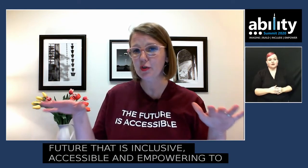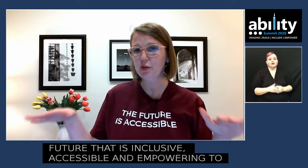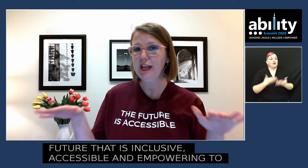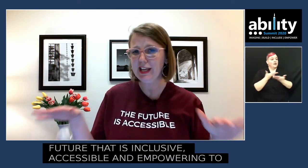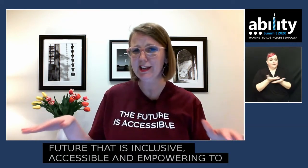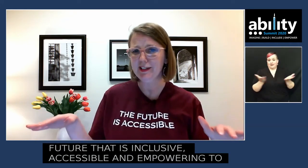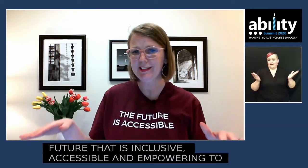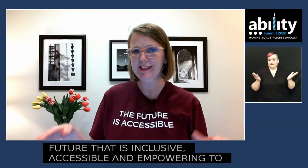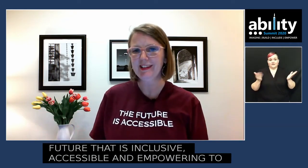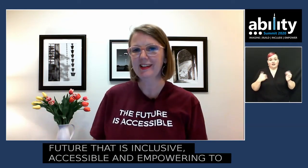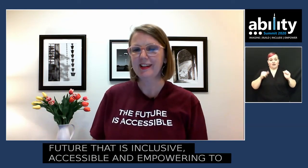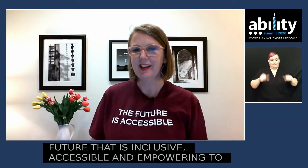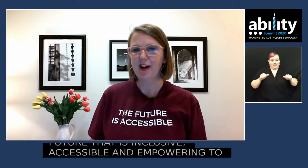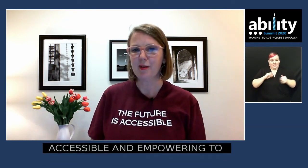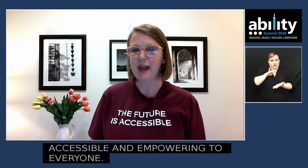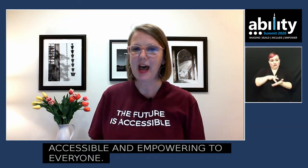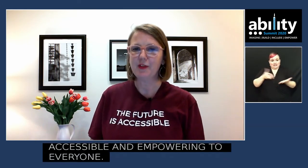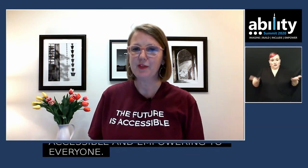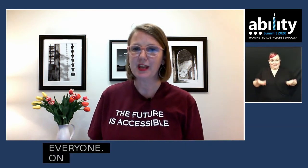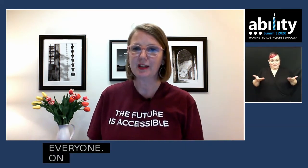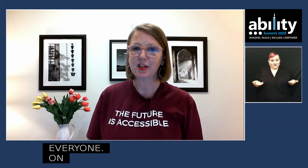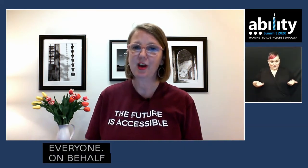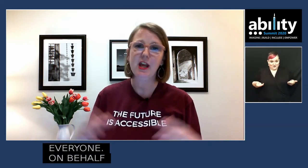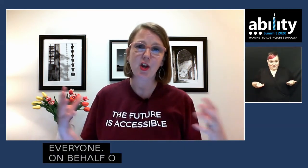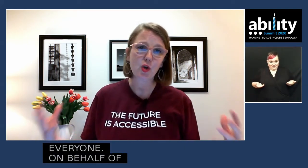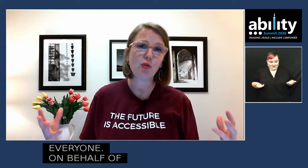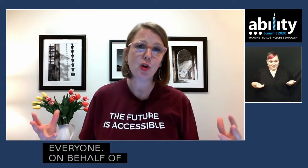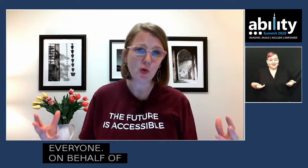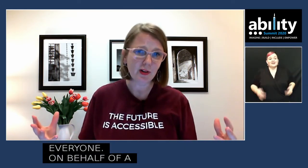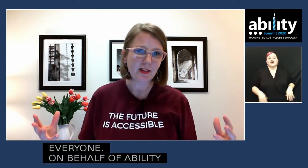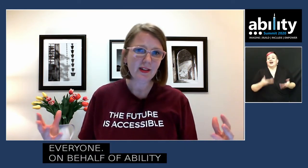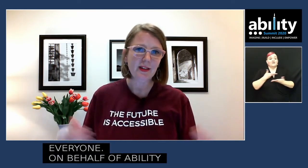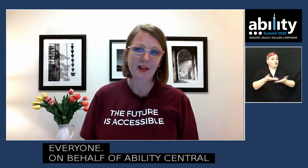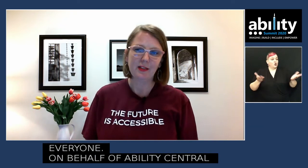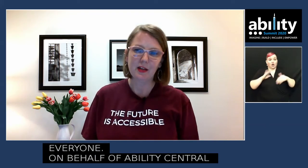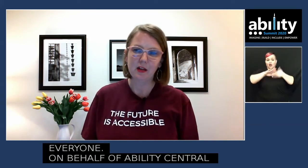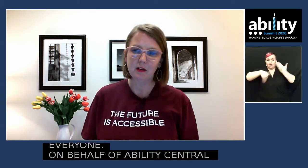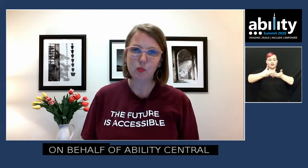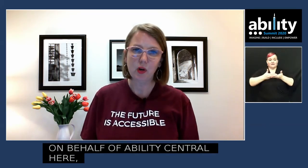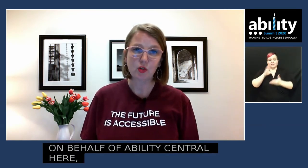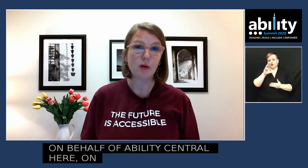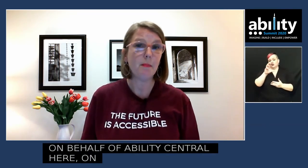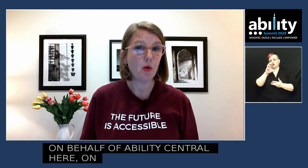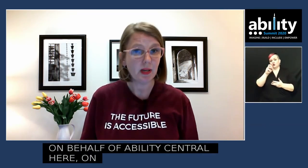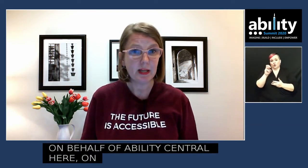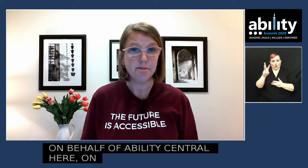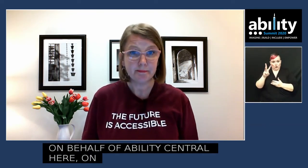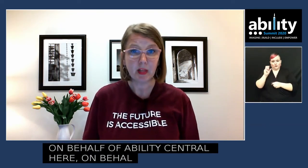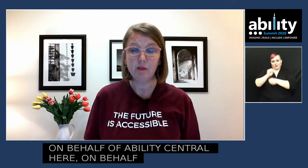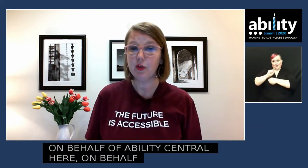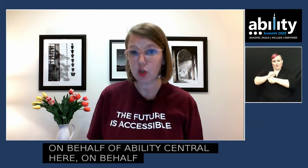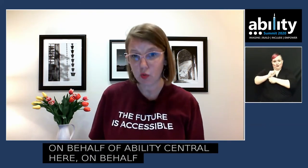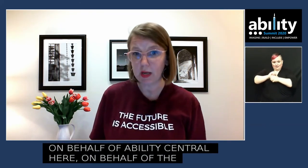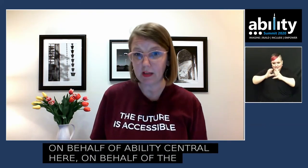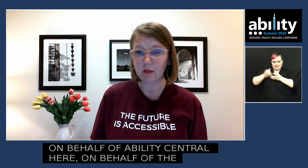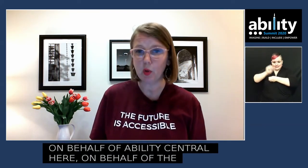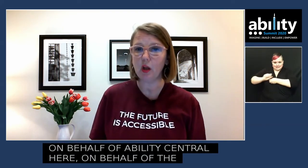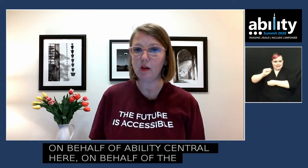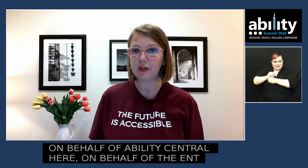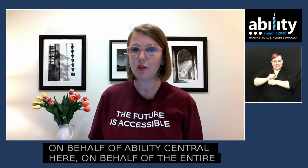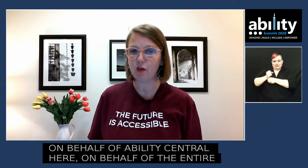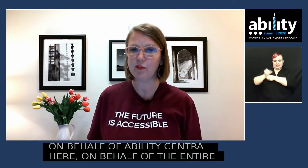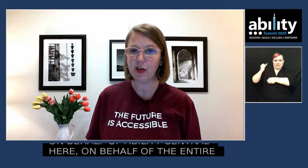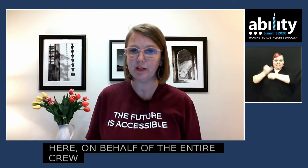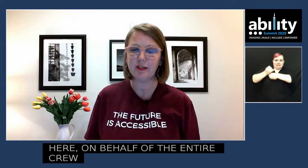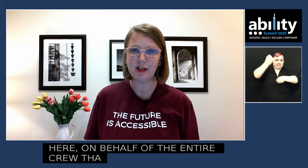Ability Central here, on behalf of the entire crew that has worked remotely and virtually to